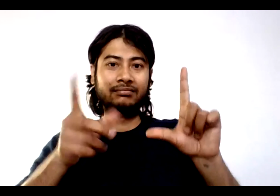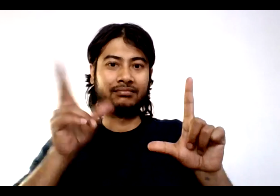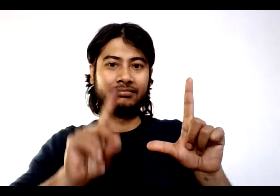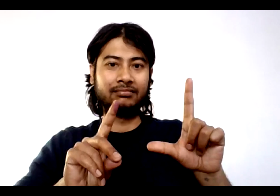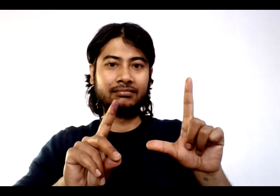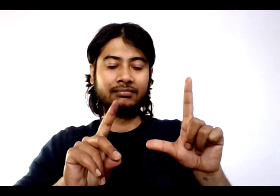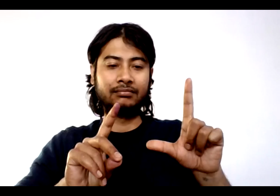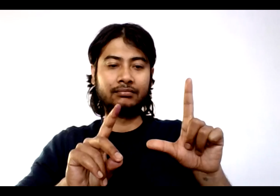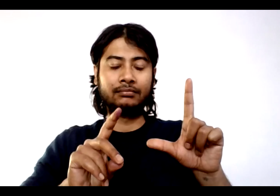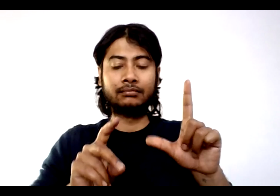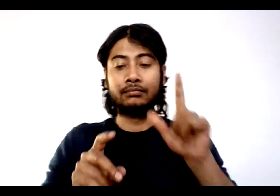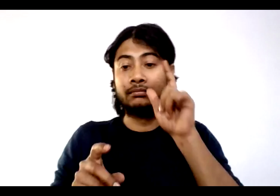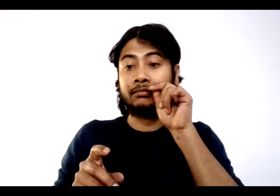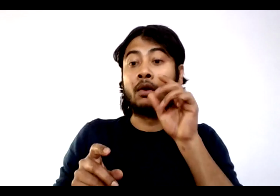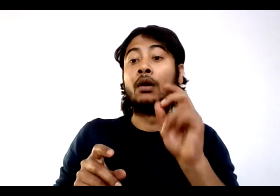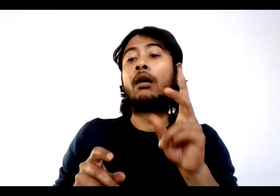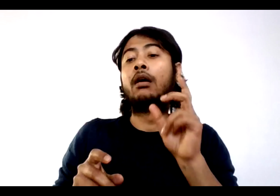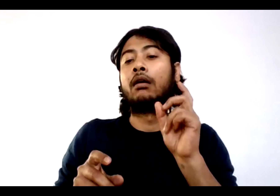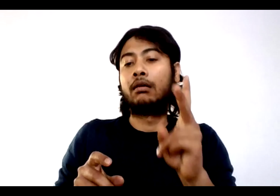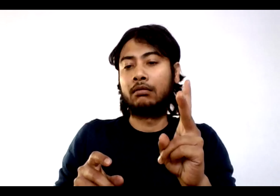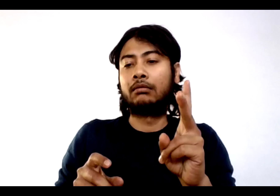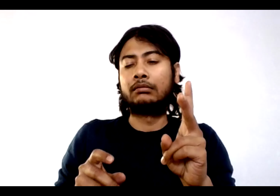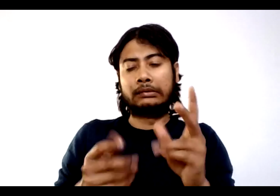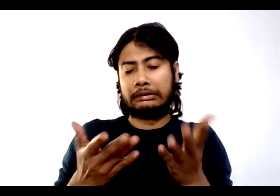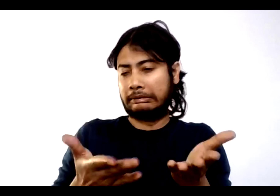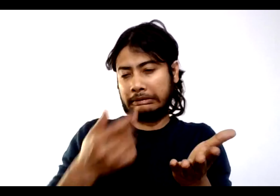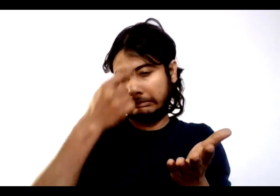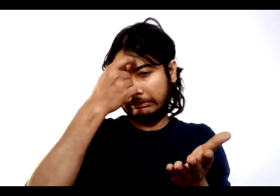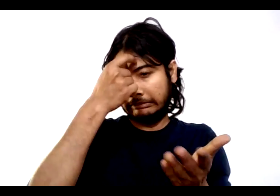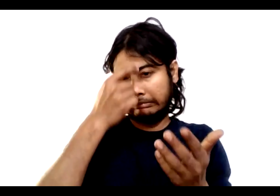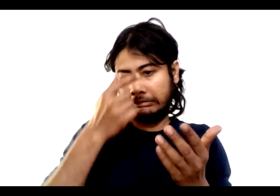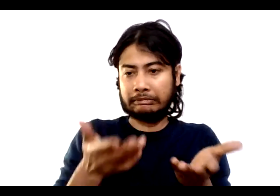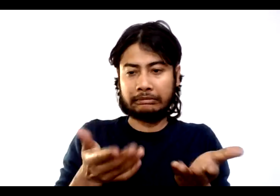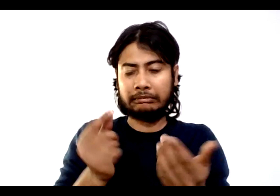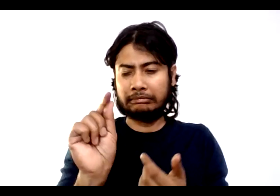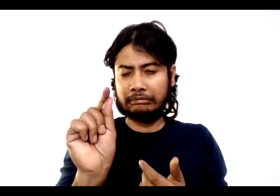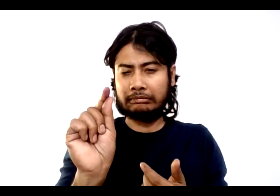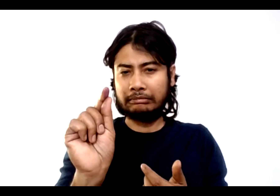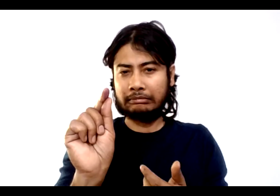Oh, I see. There was perhaps some problem. Just a sec. Yeah, yeah.